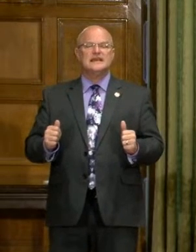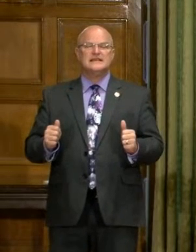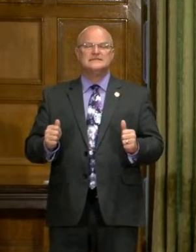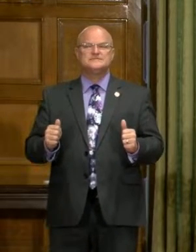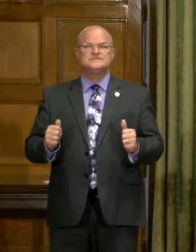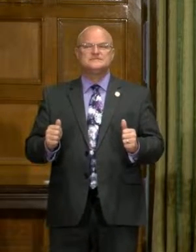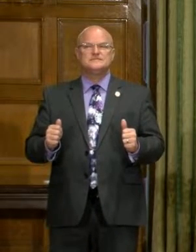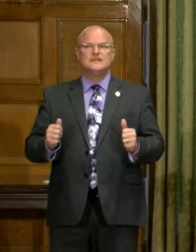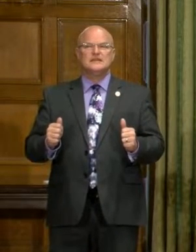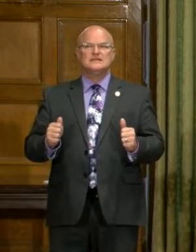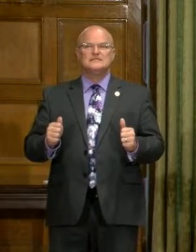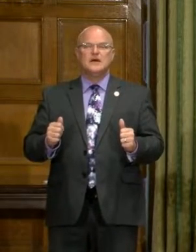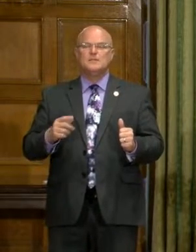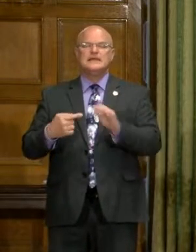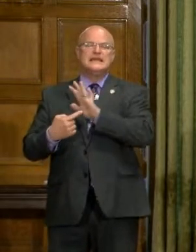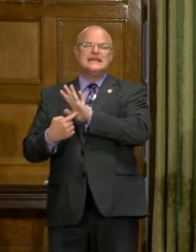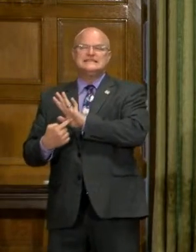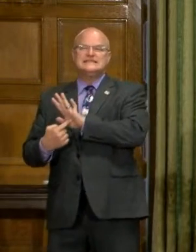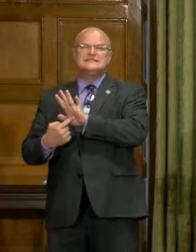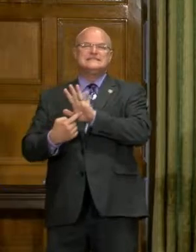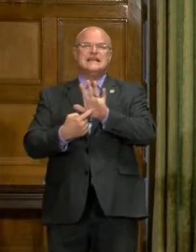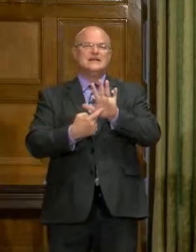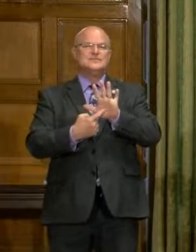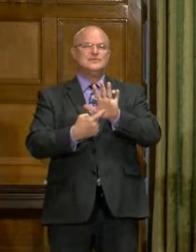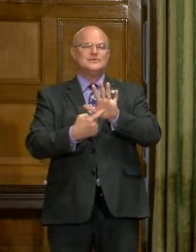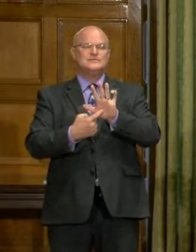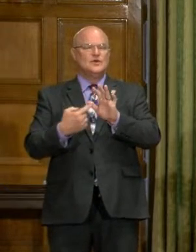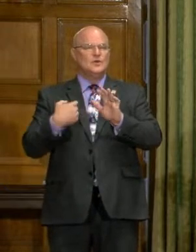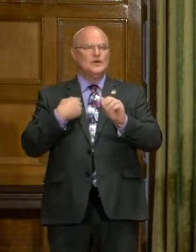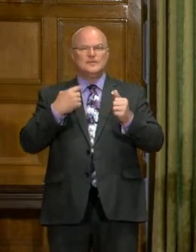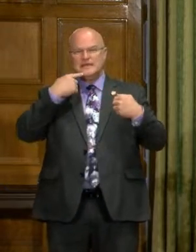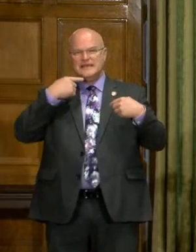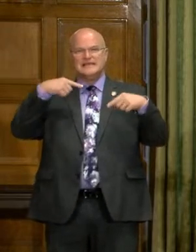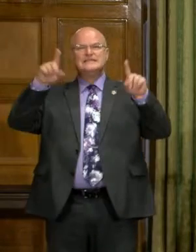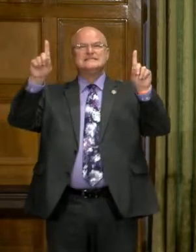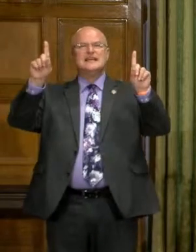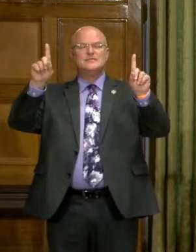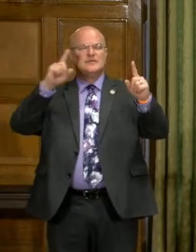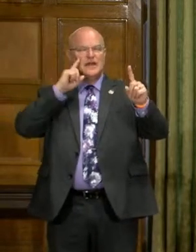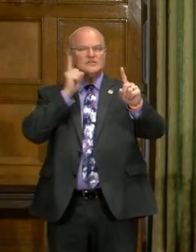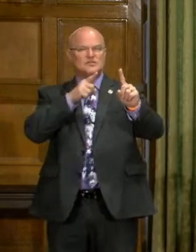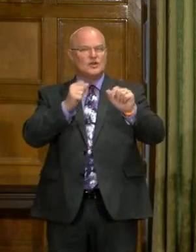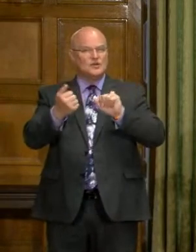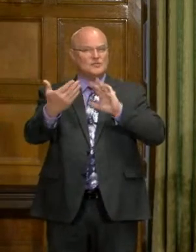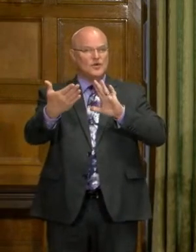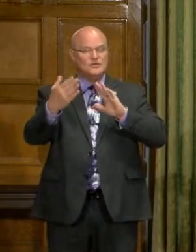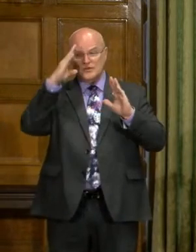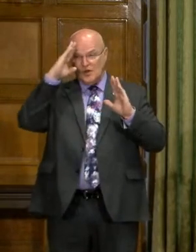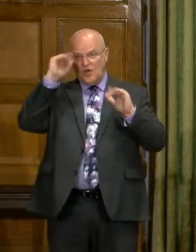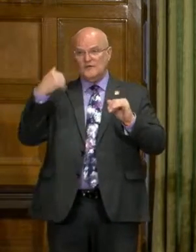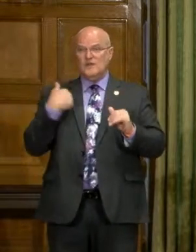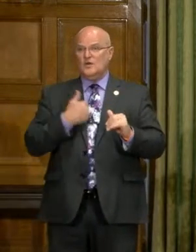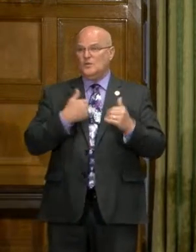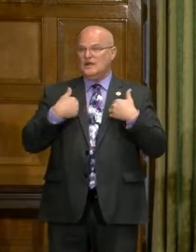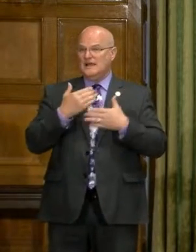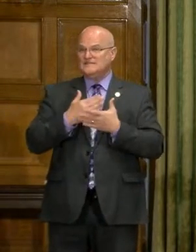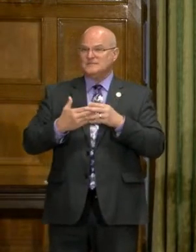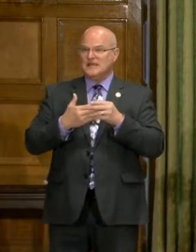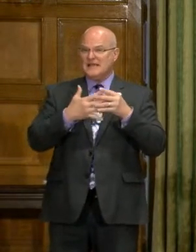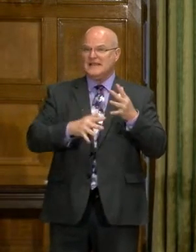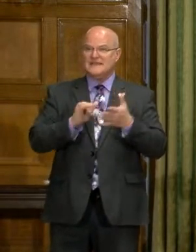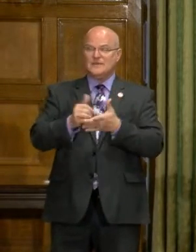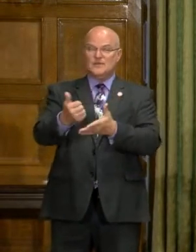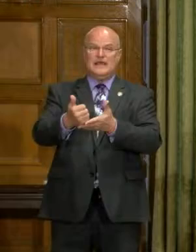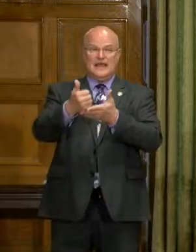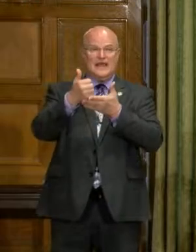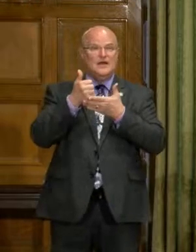be an example of how you can be successful in our targeted approach, and that hopefully we'll have some guidelines